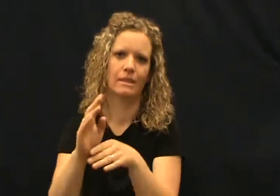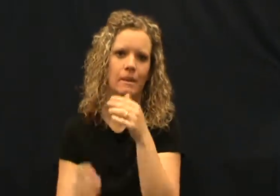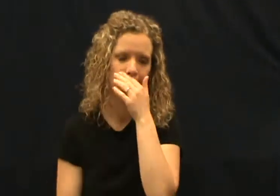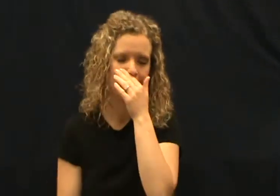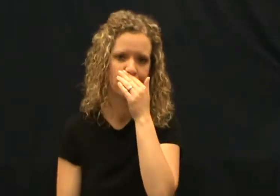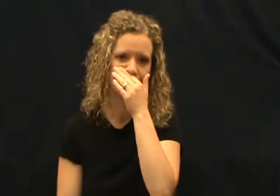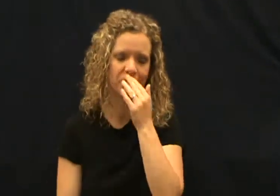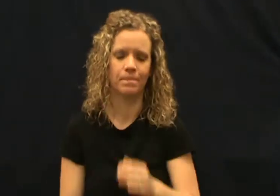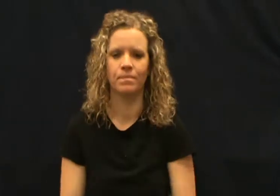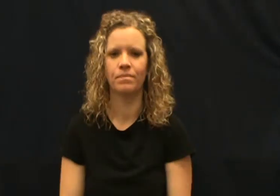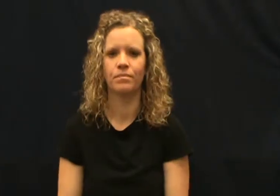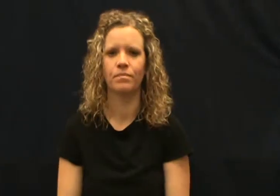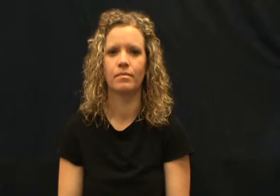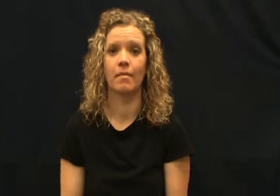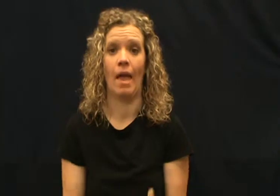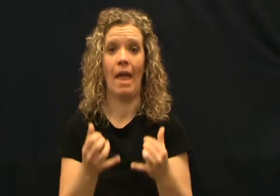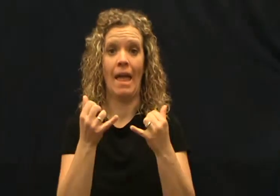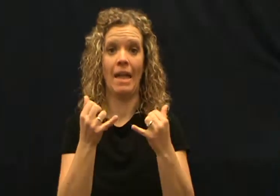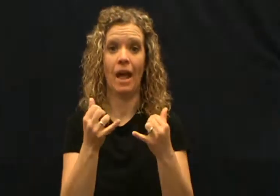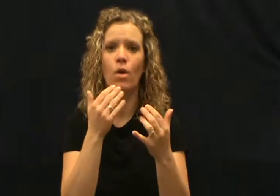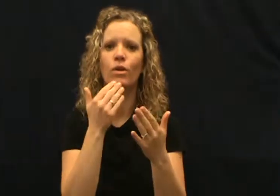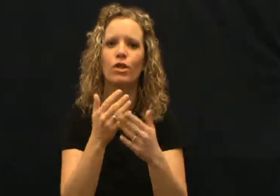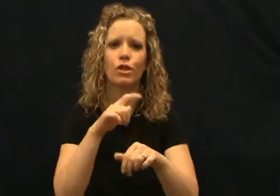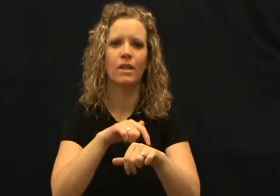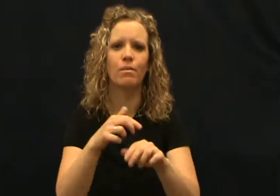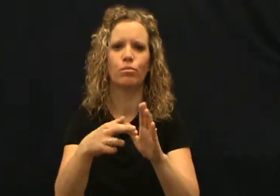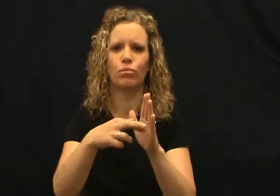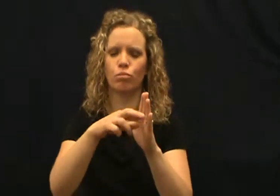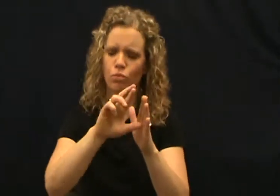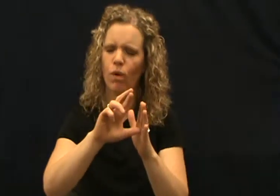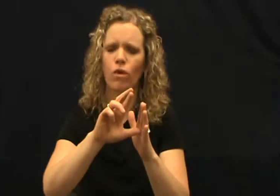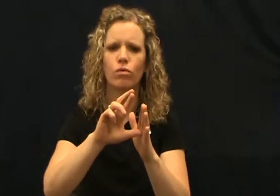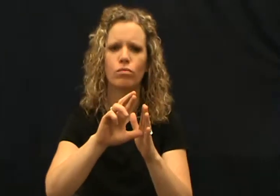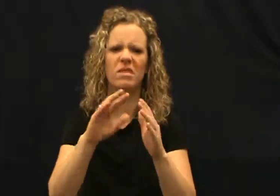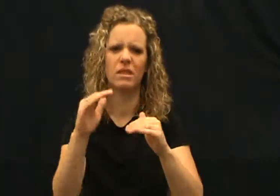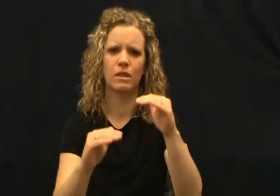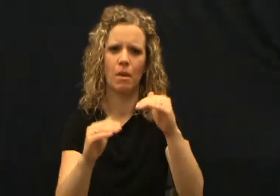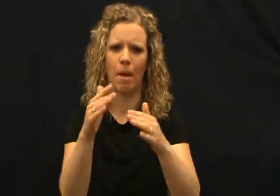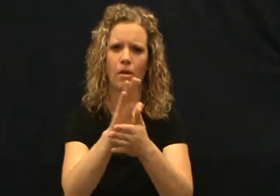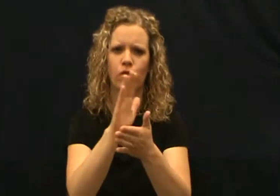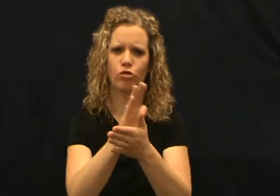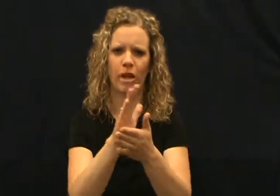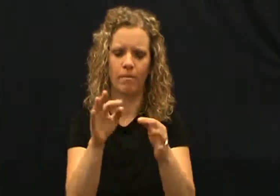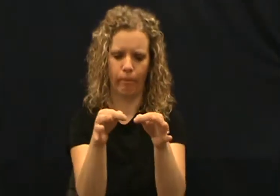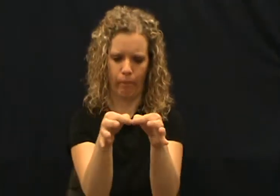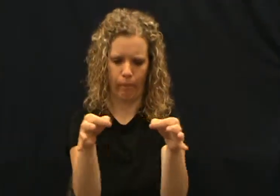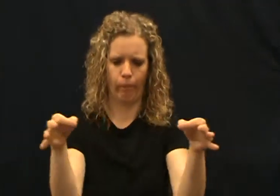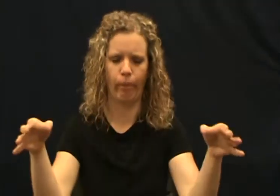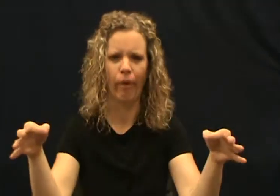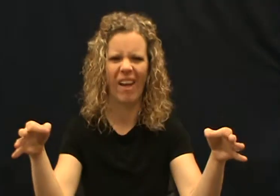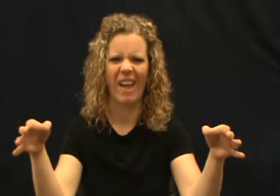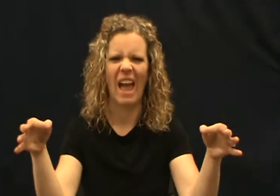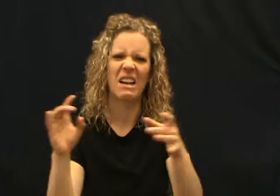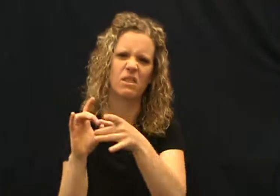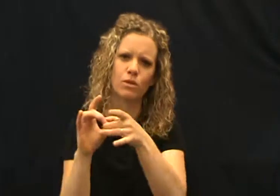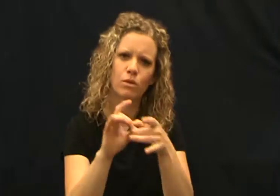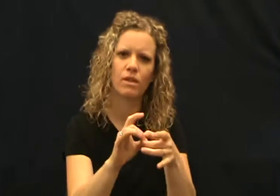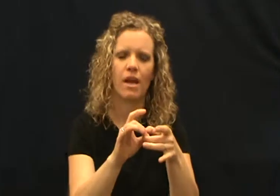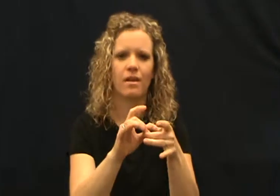So this is a good time to review the balance sheet equation and the definitions that go with it, because we'll be looking at the concepts in this